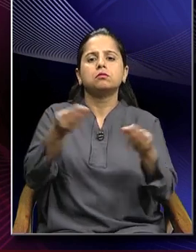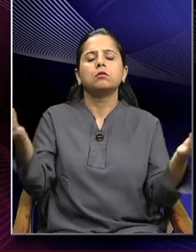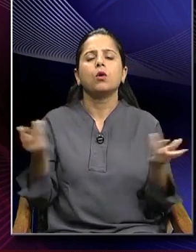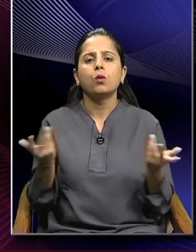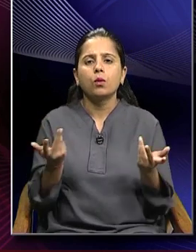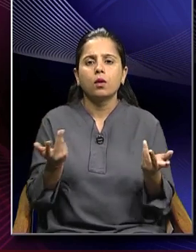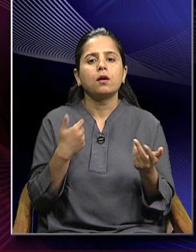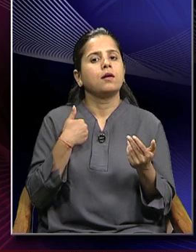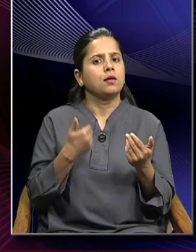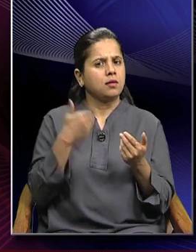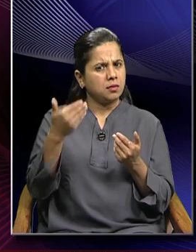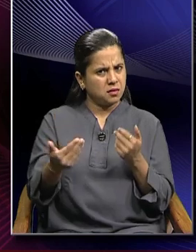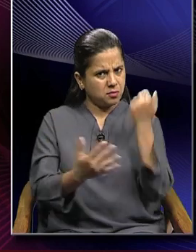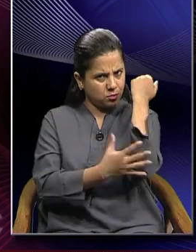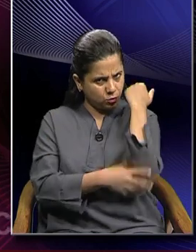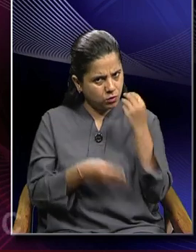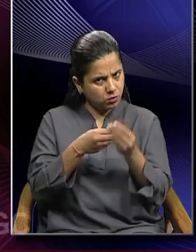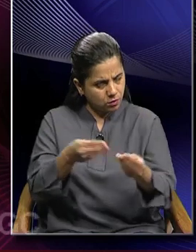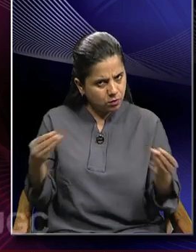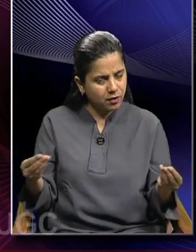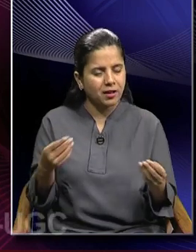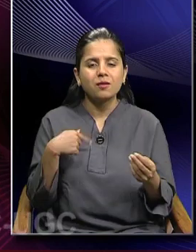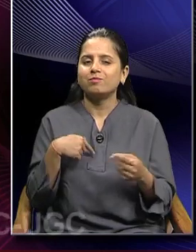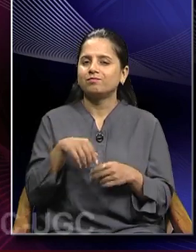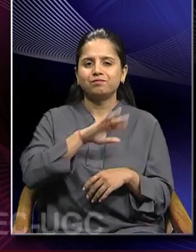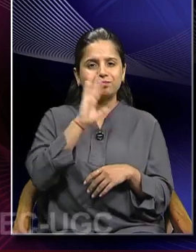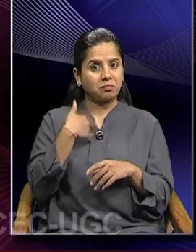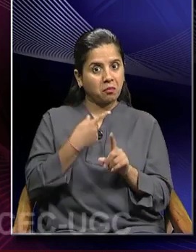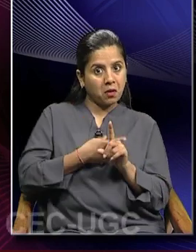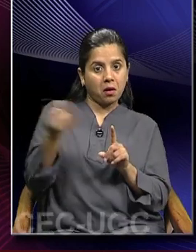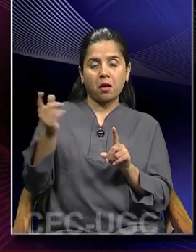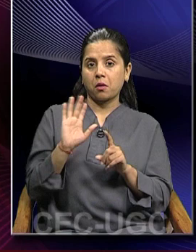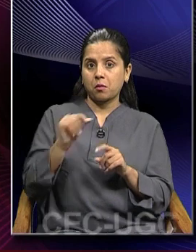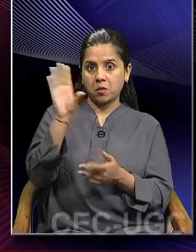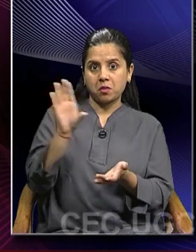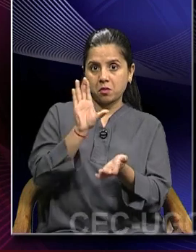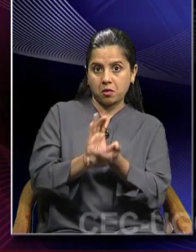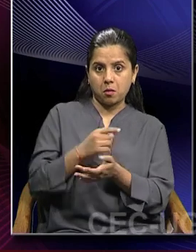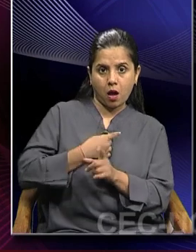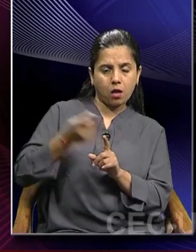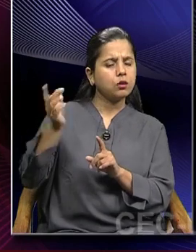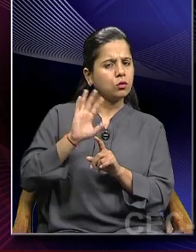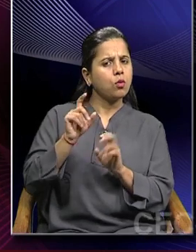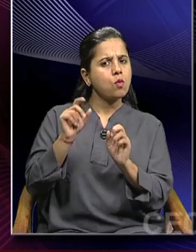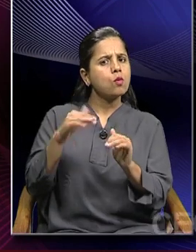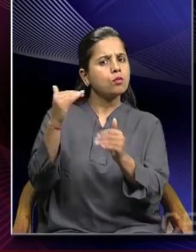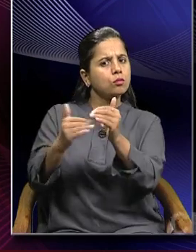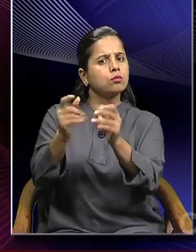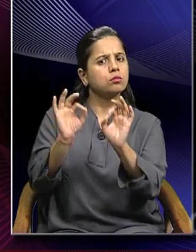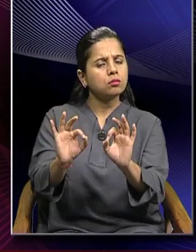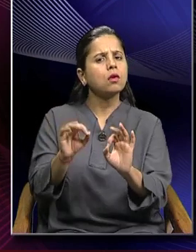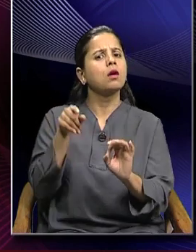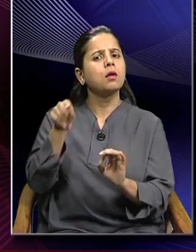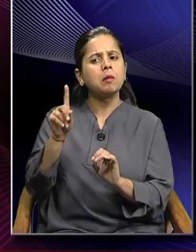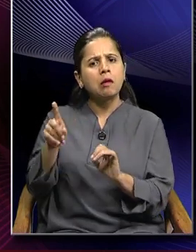we going to distribute poverty? So, we are not at all against capitalism, or we are not at all against what capitalism